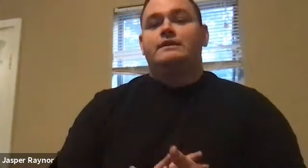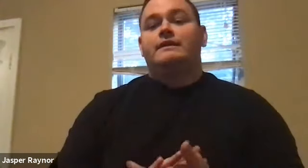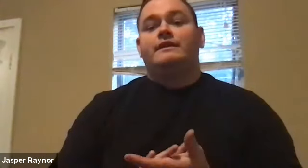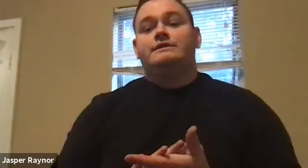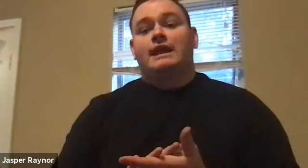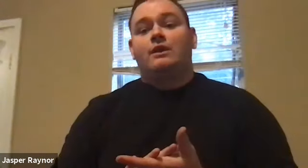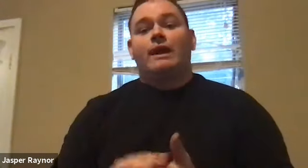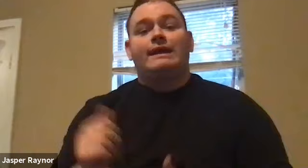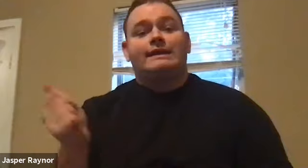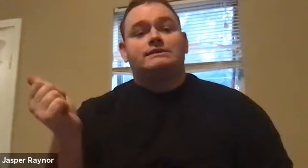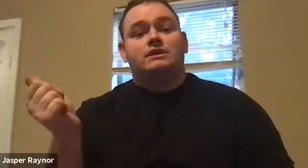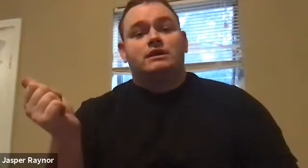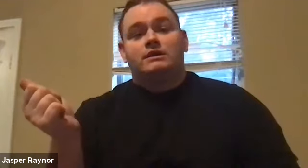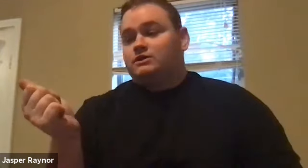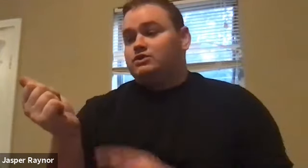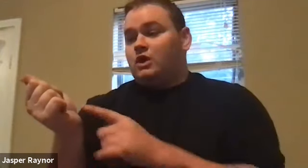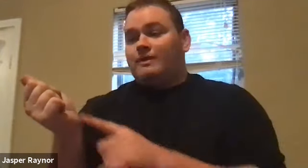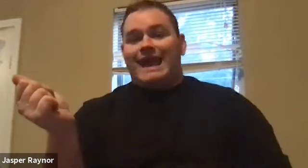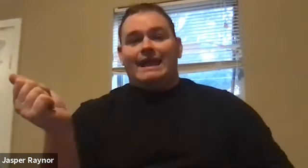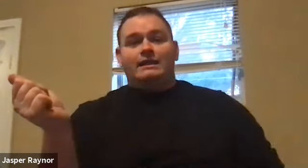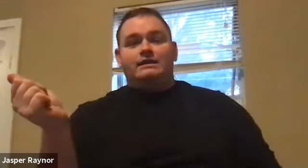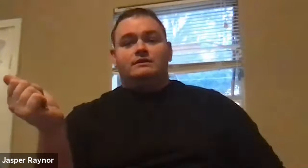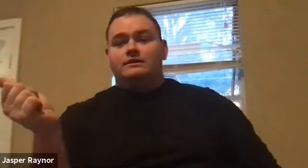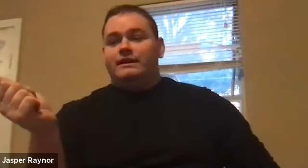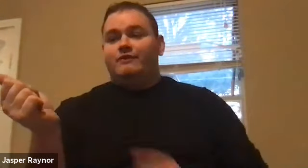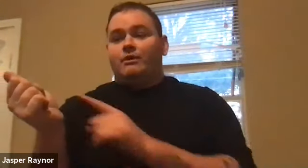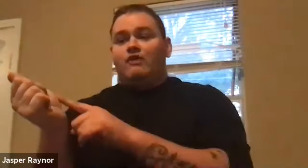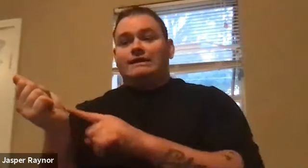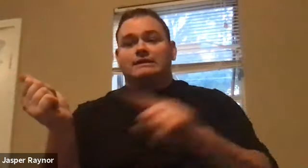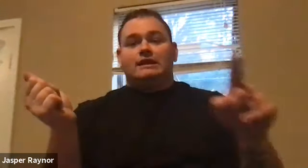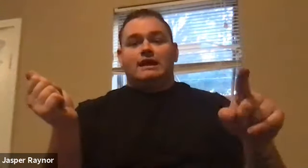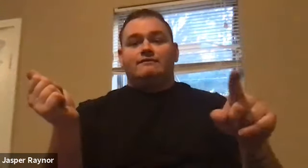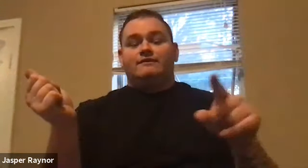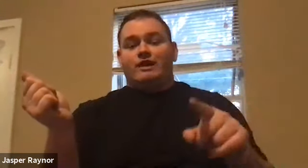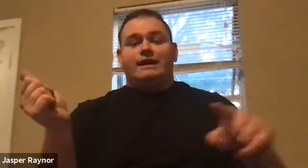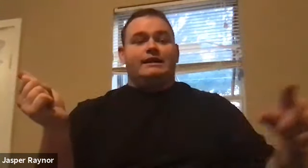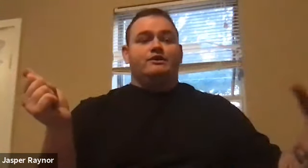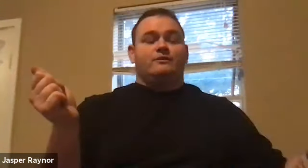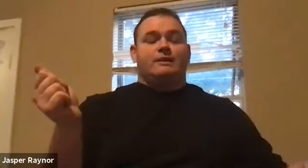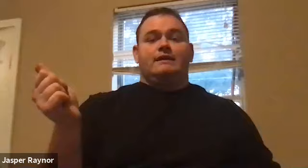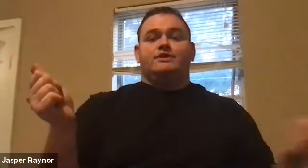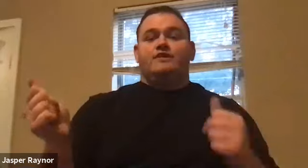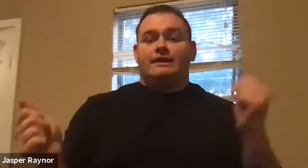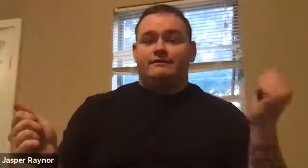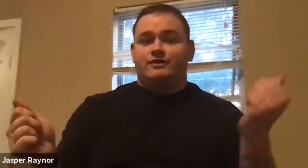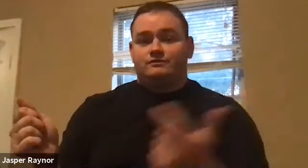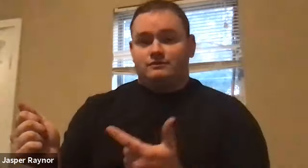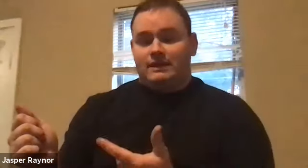And then the second way is you start with an A, and from the right to the left if you're right-handed, or from the left to the right if you're